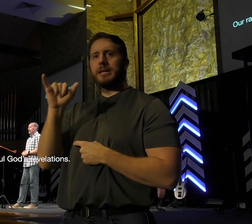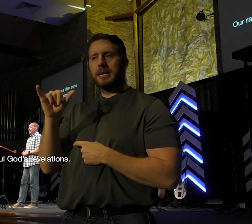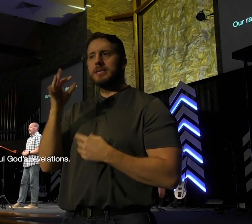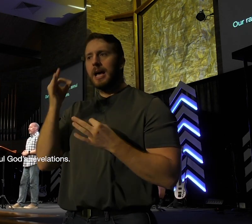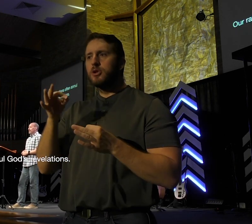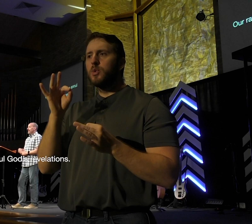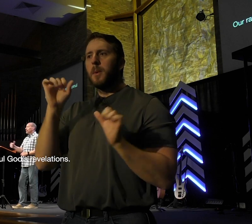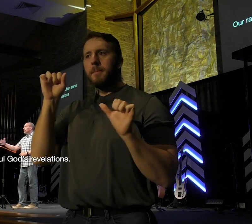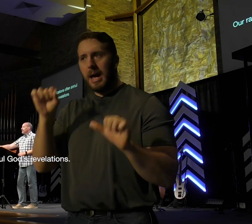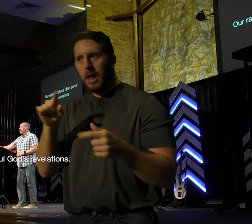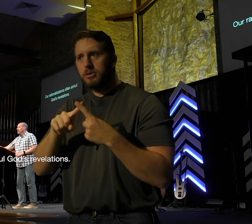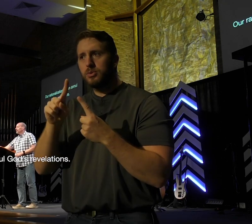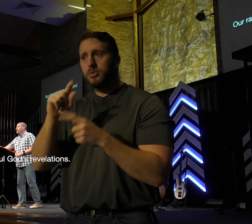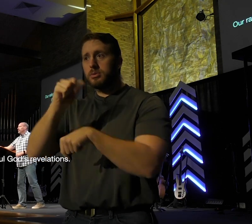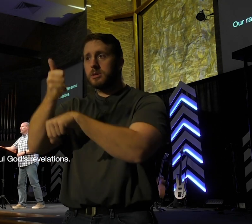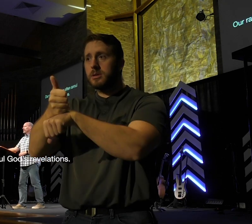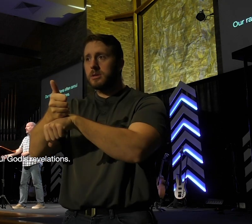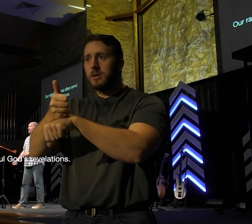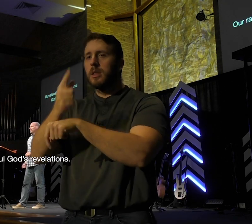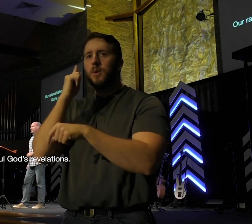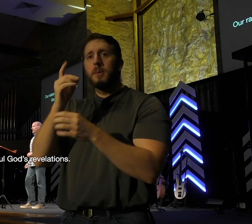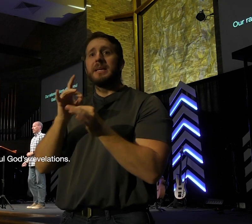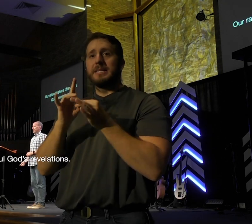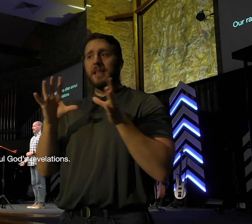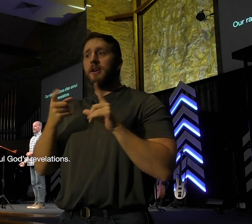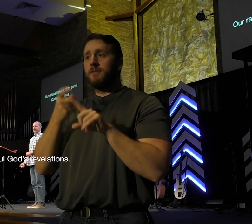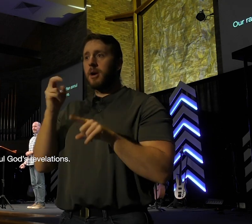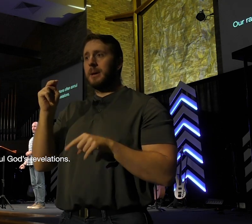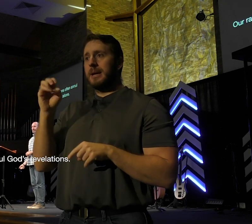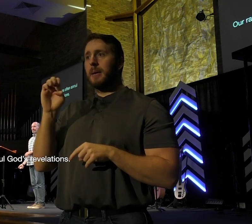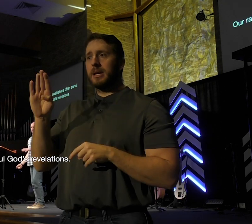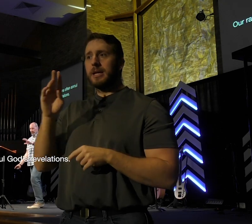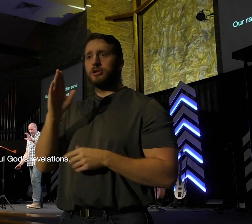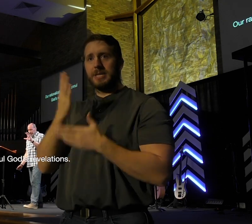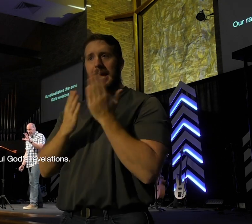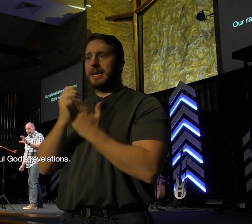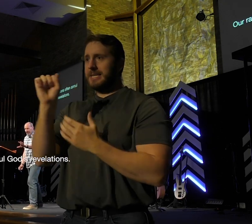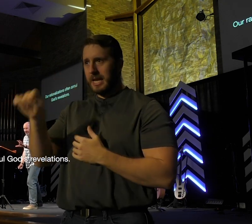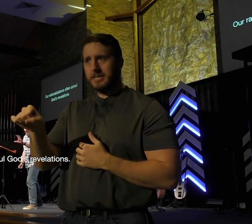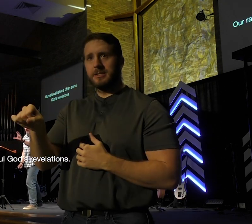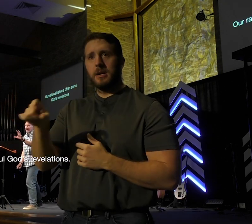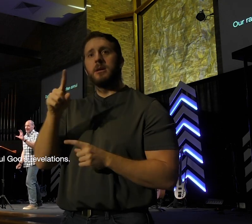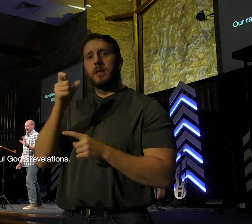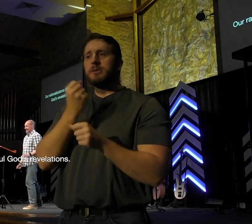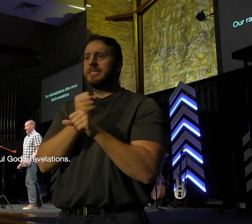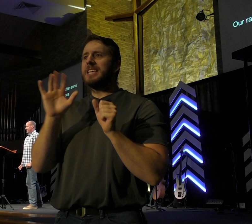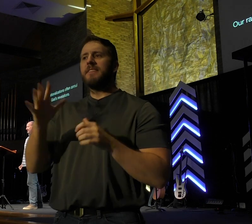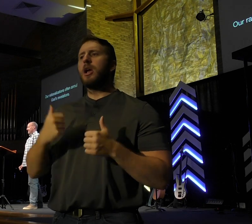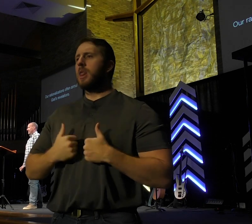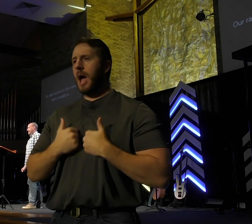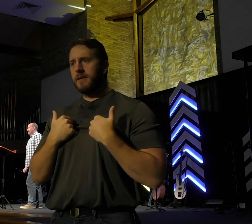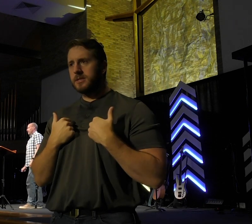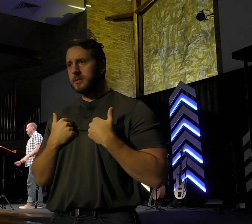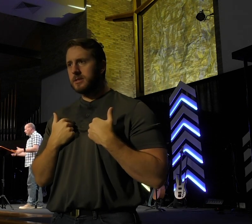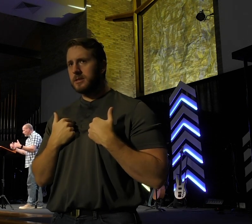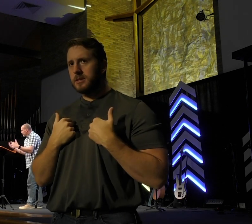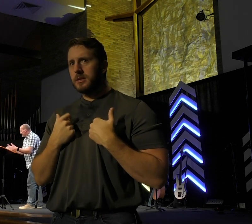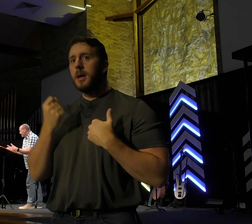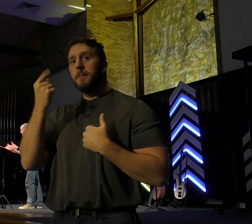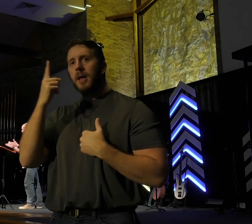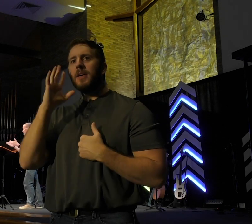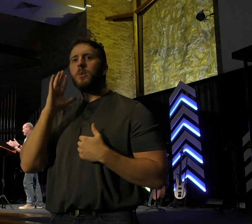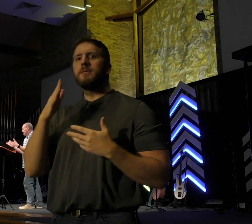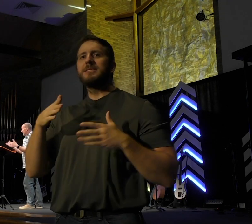statue, they would have been delivered from Nebuchadnezzar's hand. They would have saved their lives, but they would